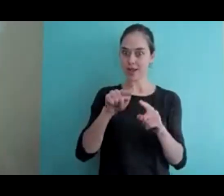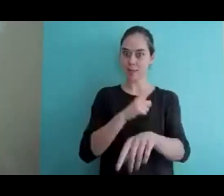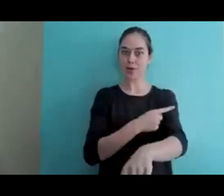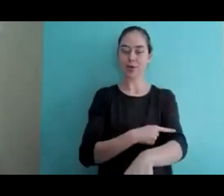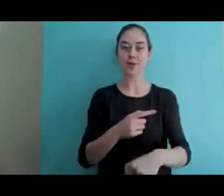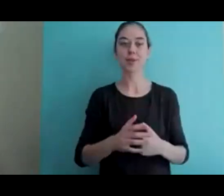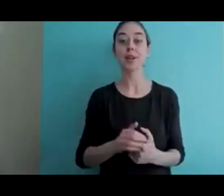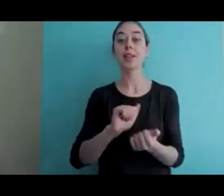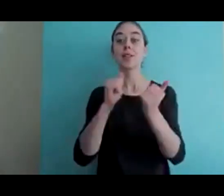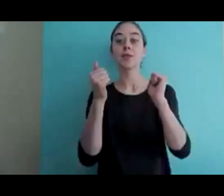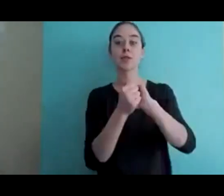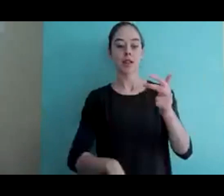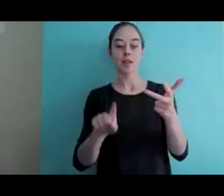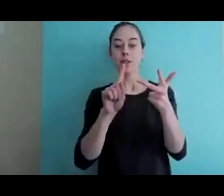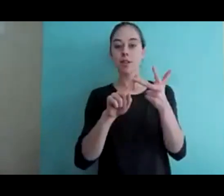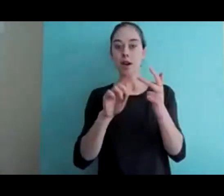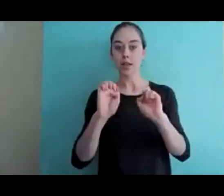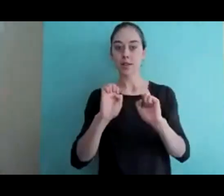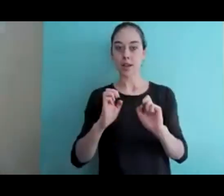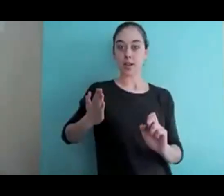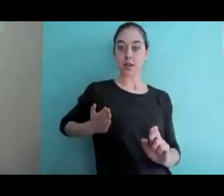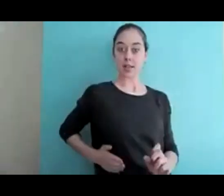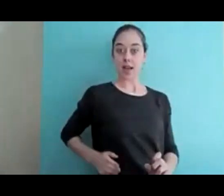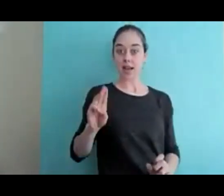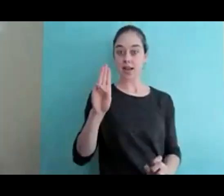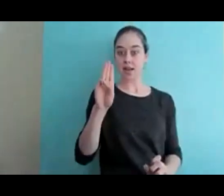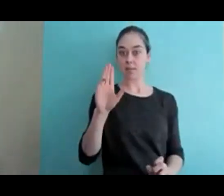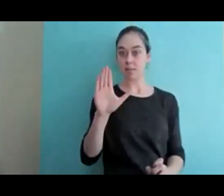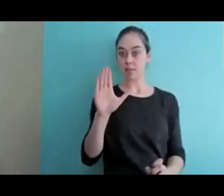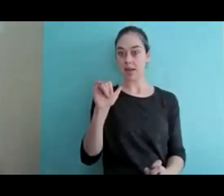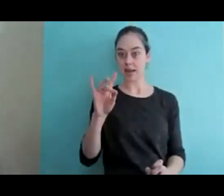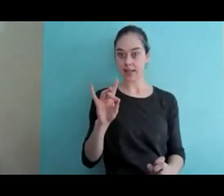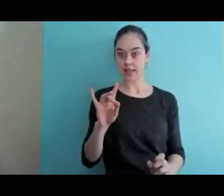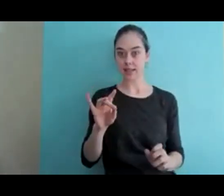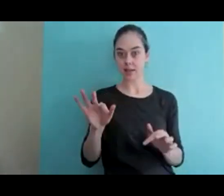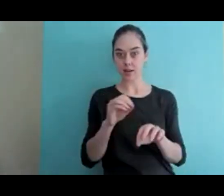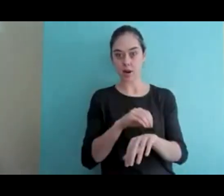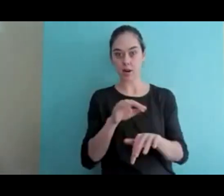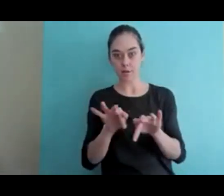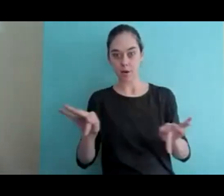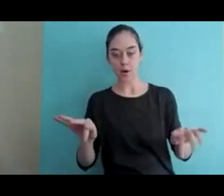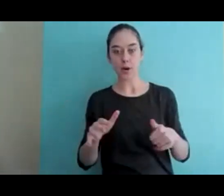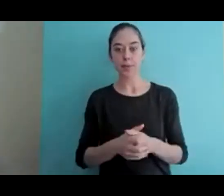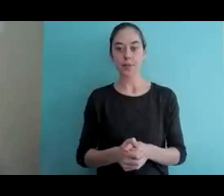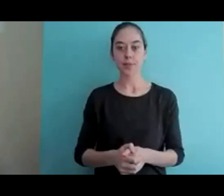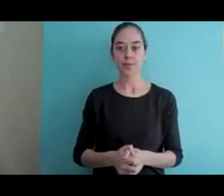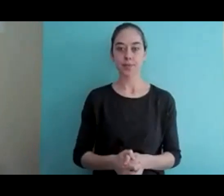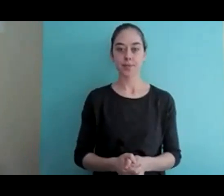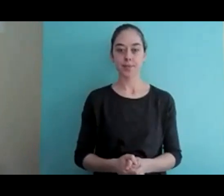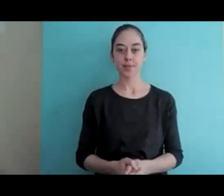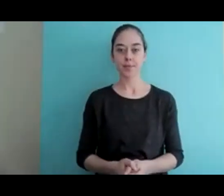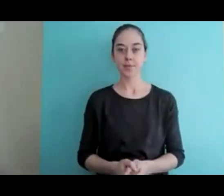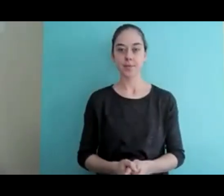Now change. Side plank. Ready? Go. Side plank, everybody.